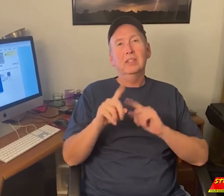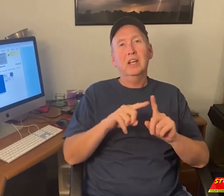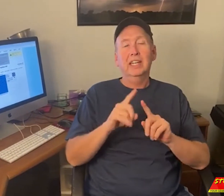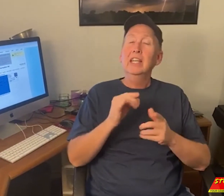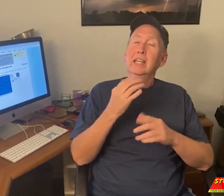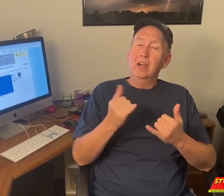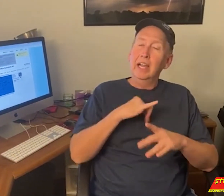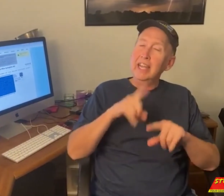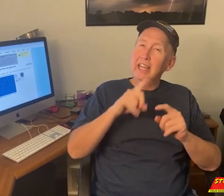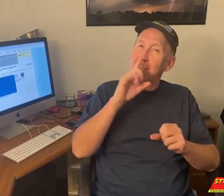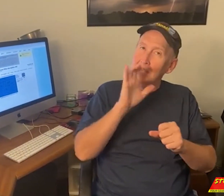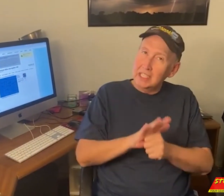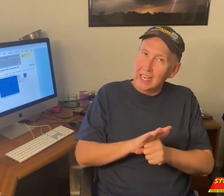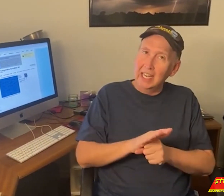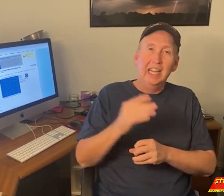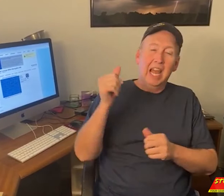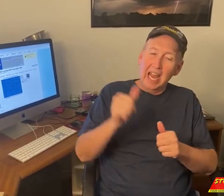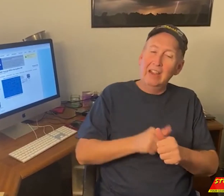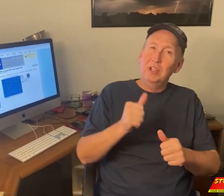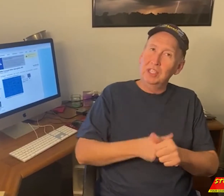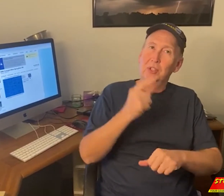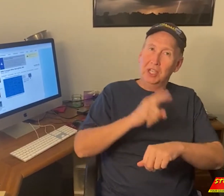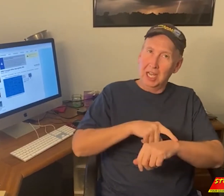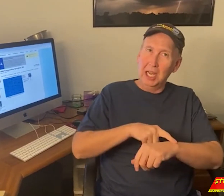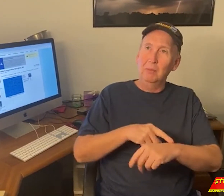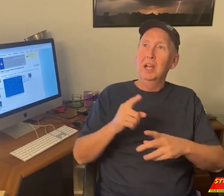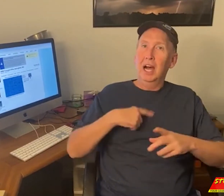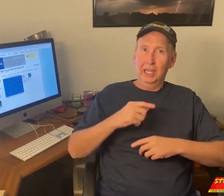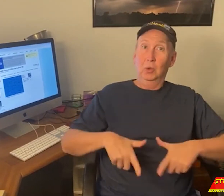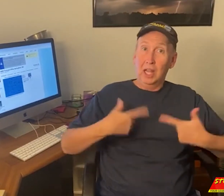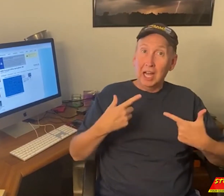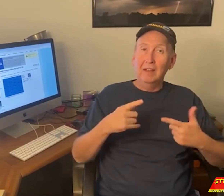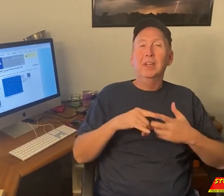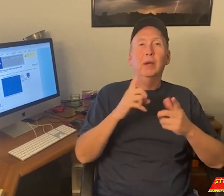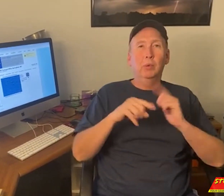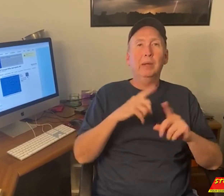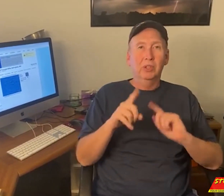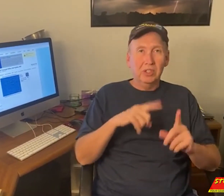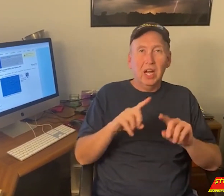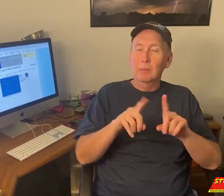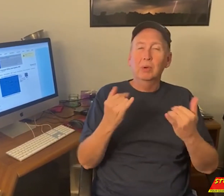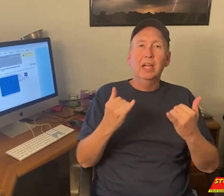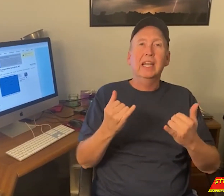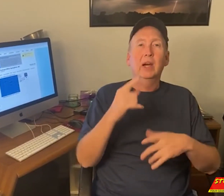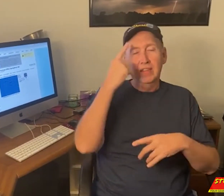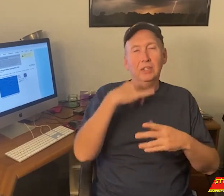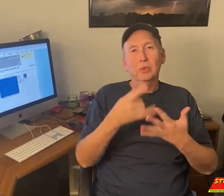sign. Now, I can't guarantee every single time I go live that I will be able to sign, but right now I think it's really